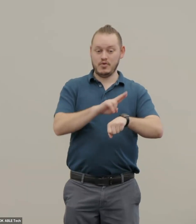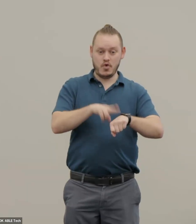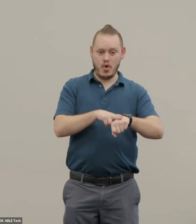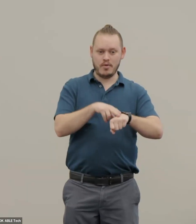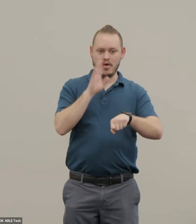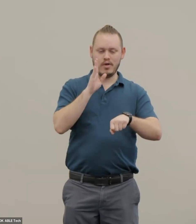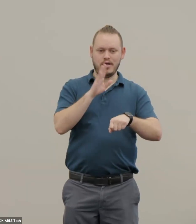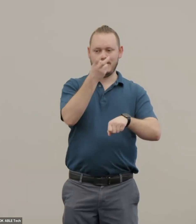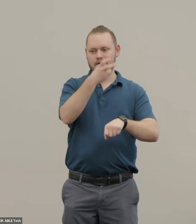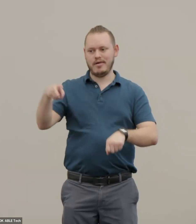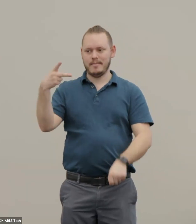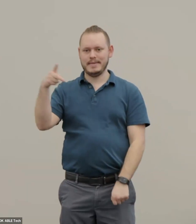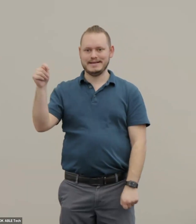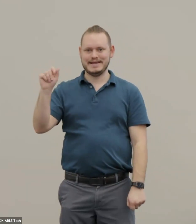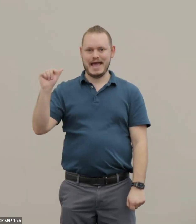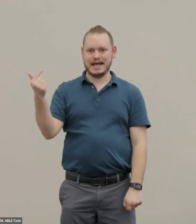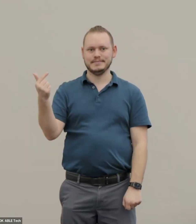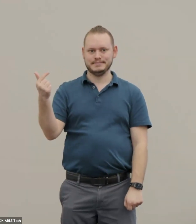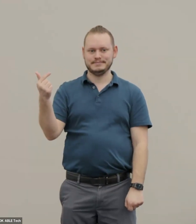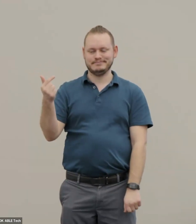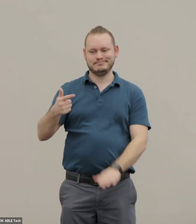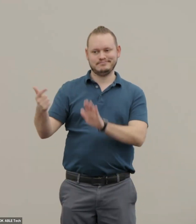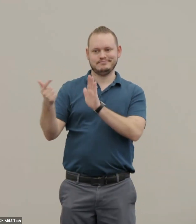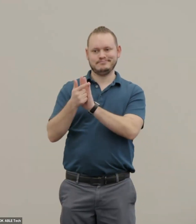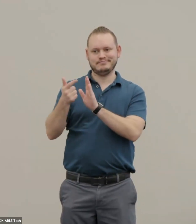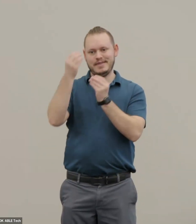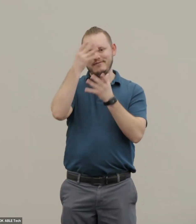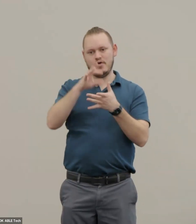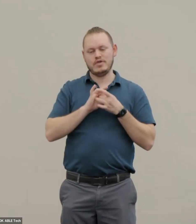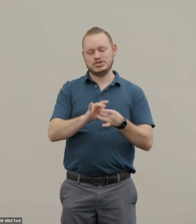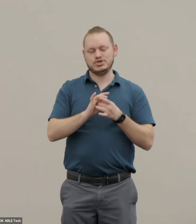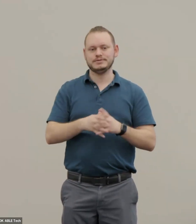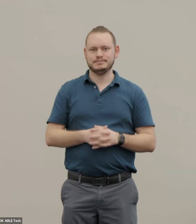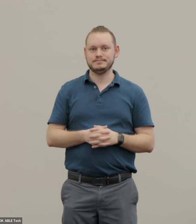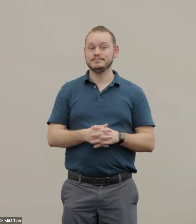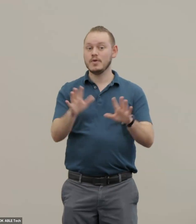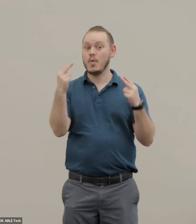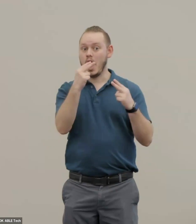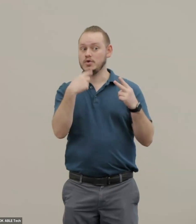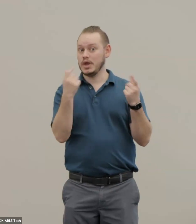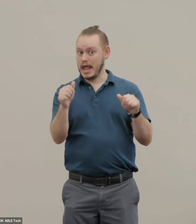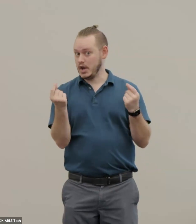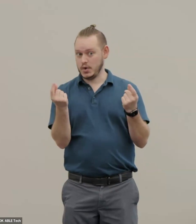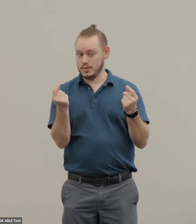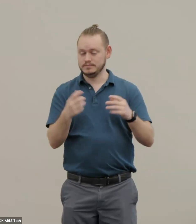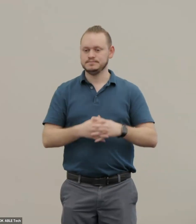going to map to a P tag. And that's going to violate info and relationships. So watch this. This is what we could do. All